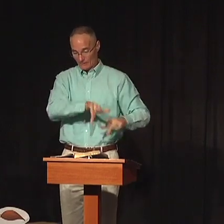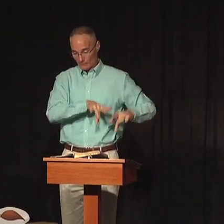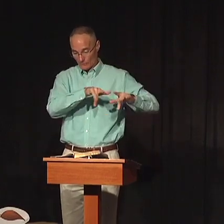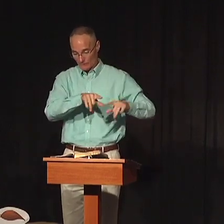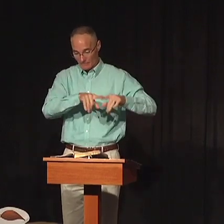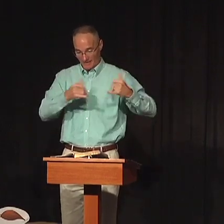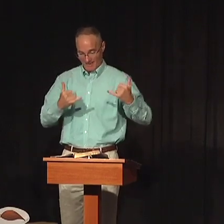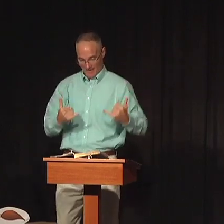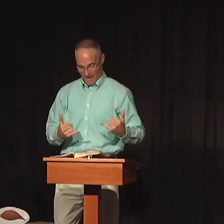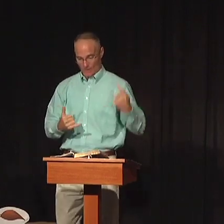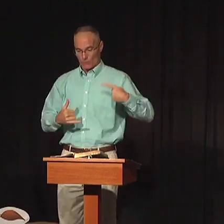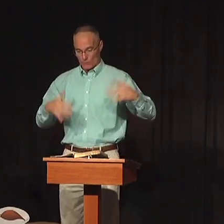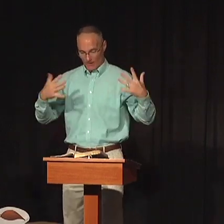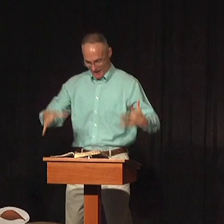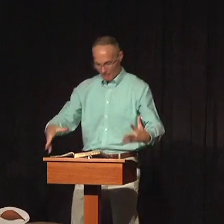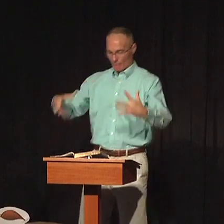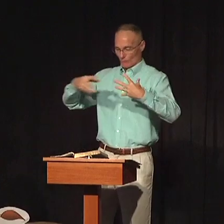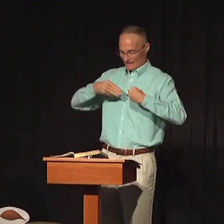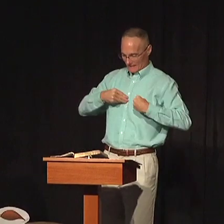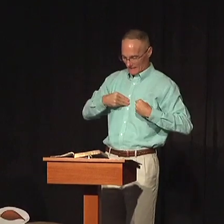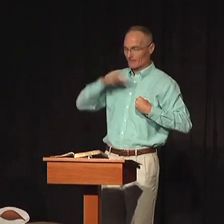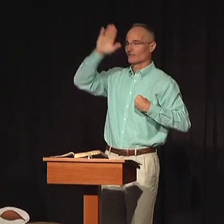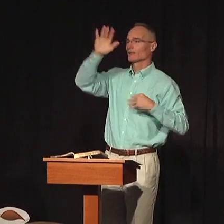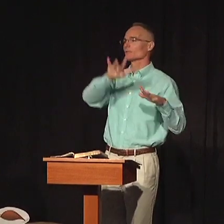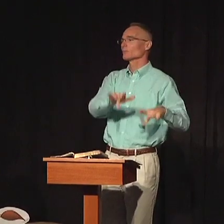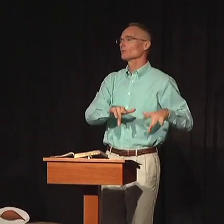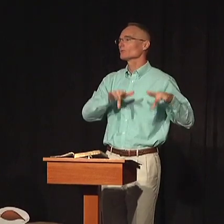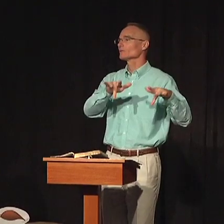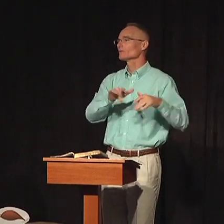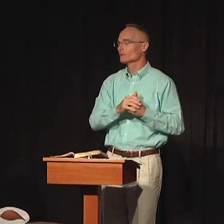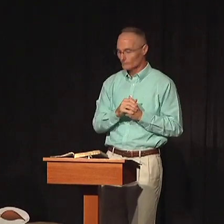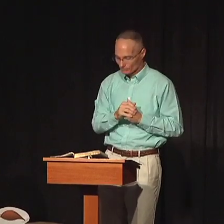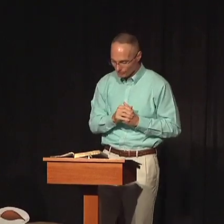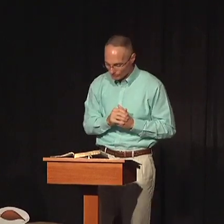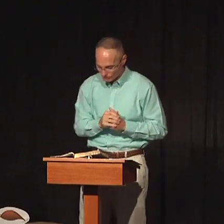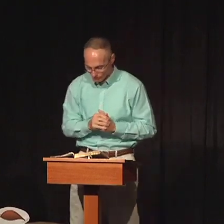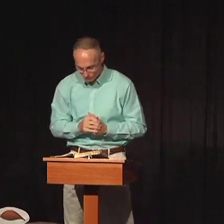no mercy, now you have received God's mercy.